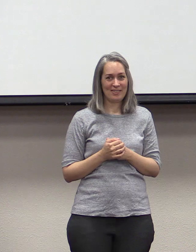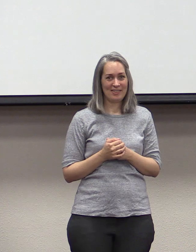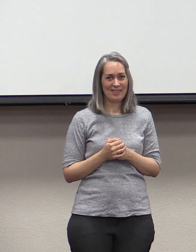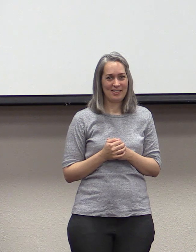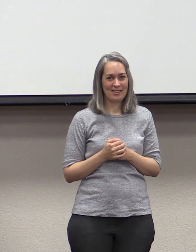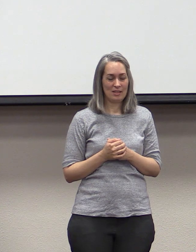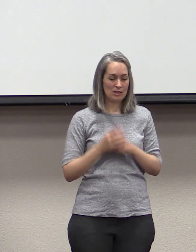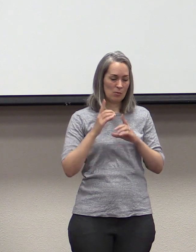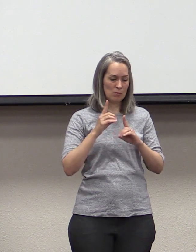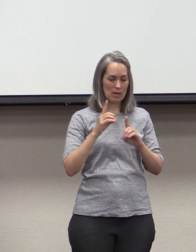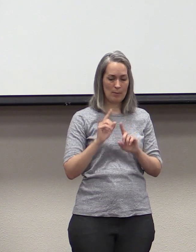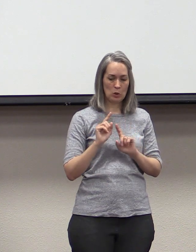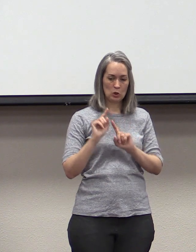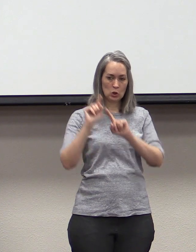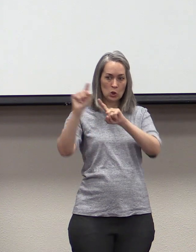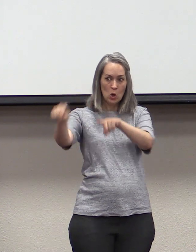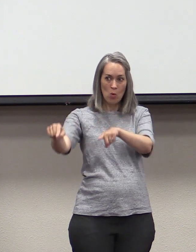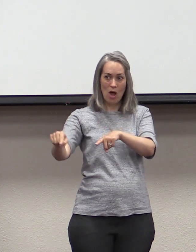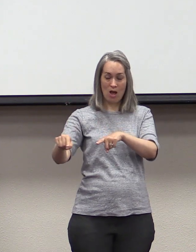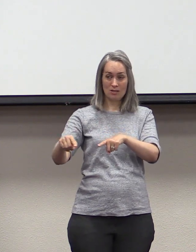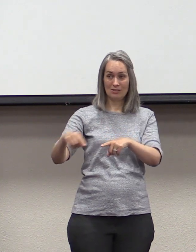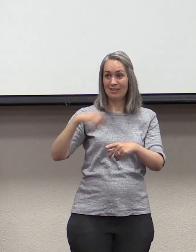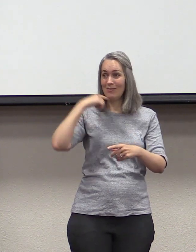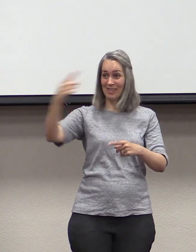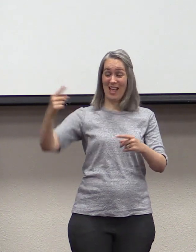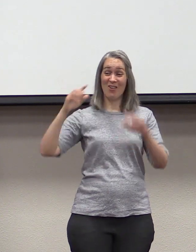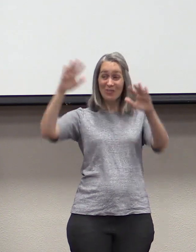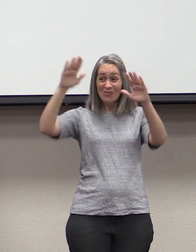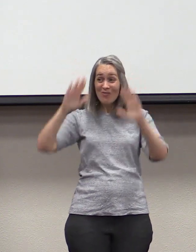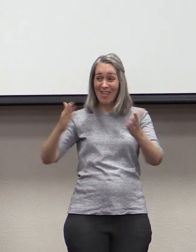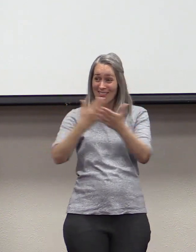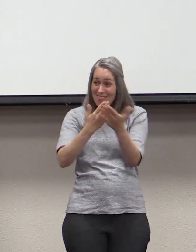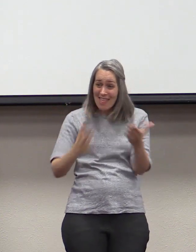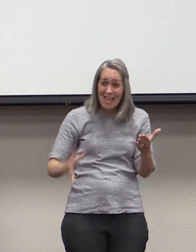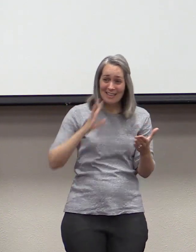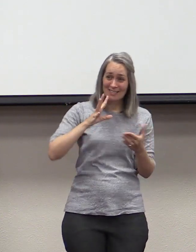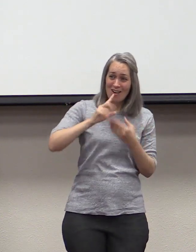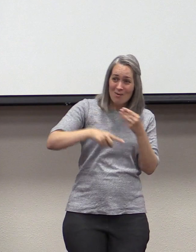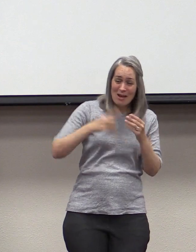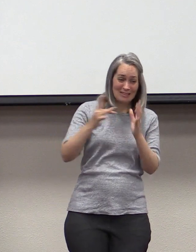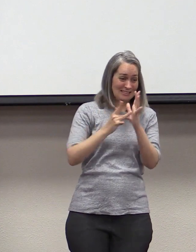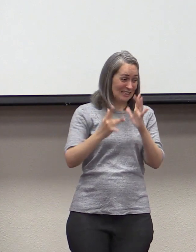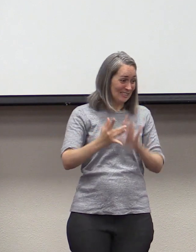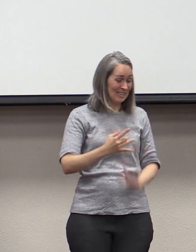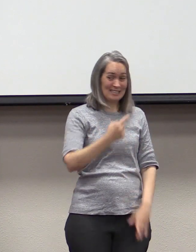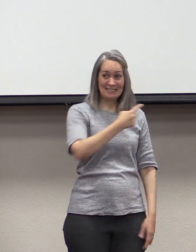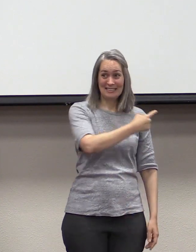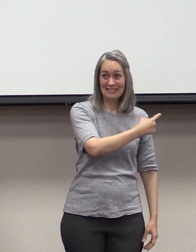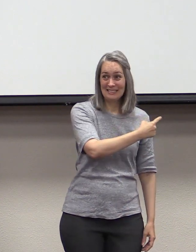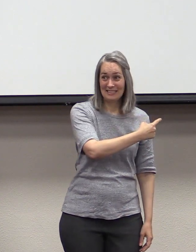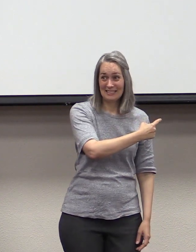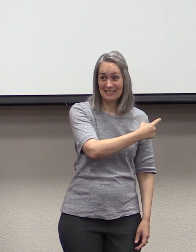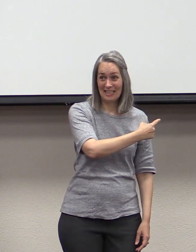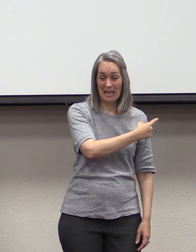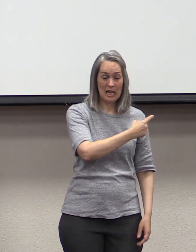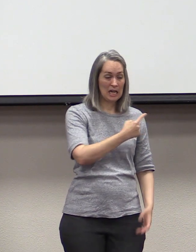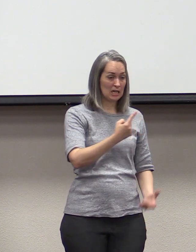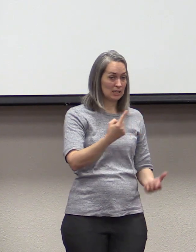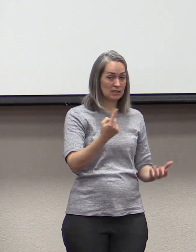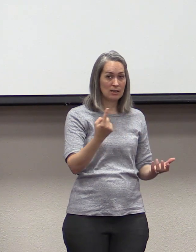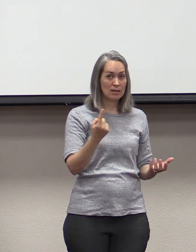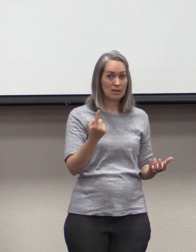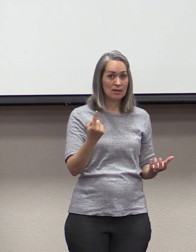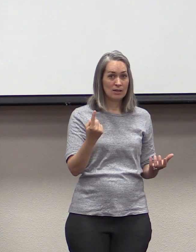Would they go out and tell the great things? Would they go out and talk about how Jesus cast